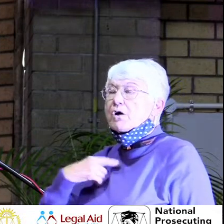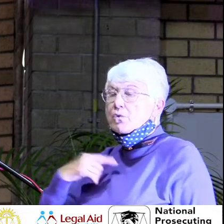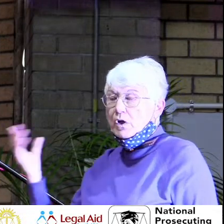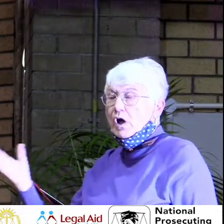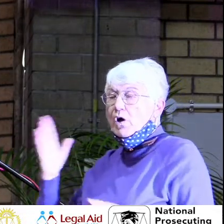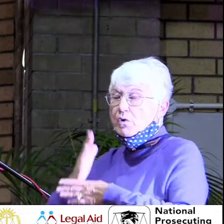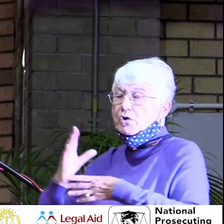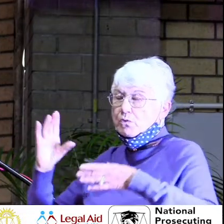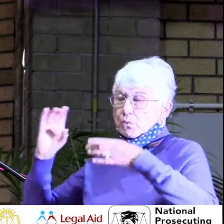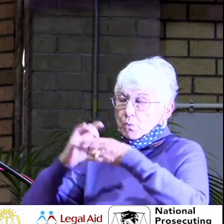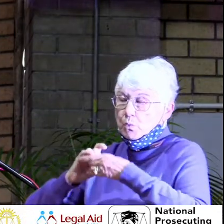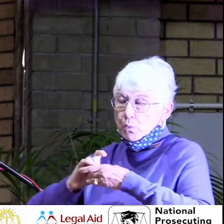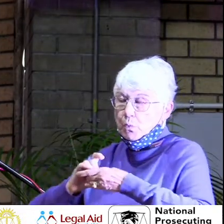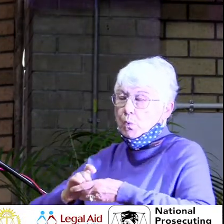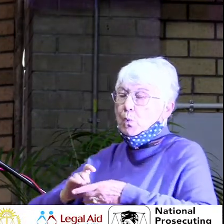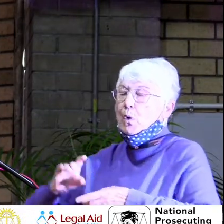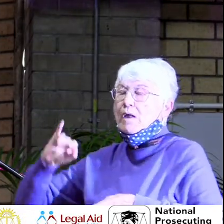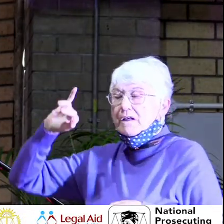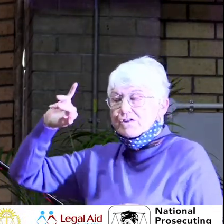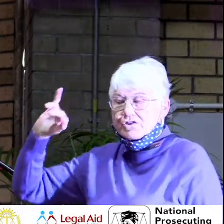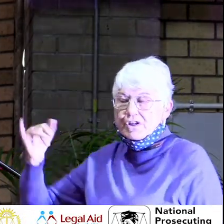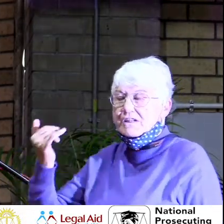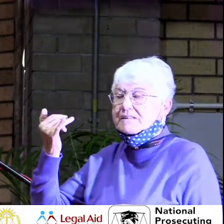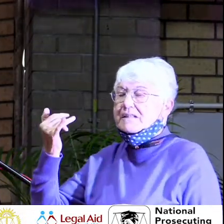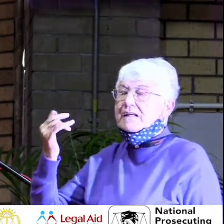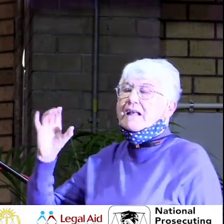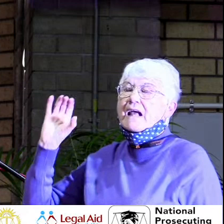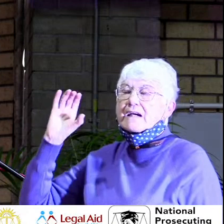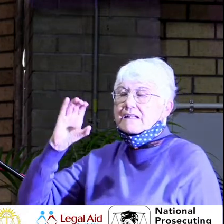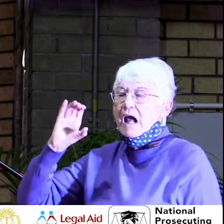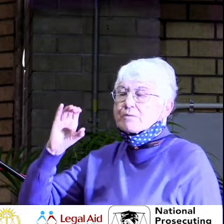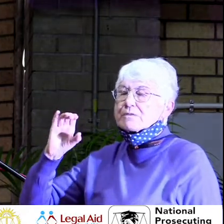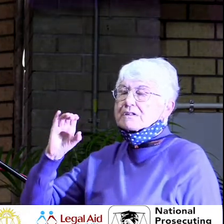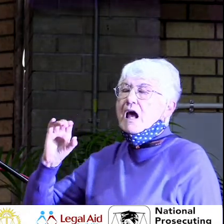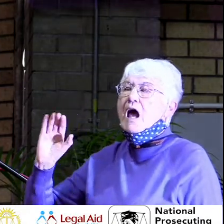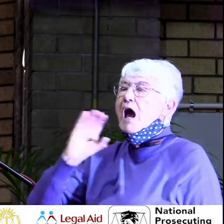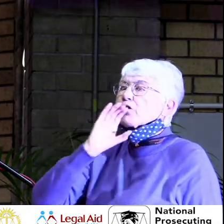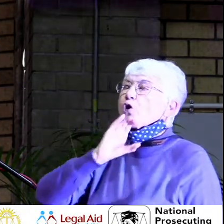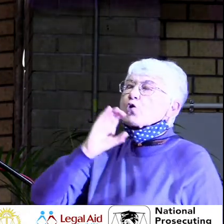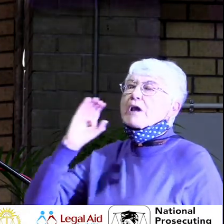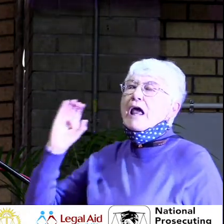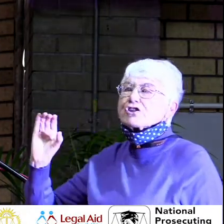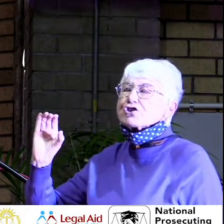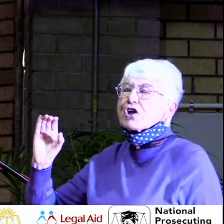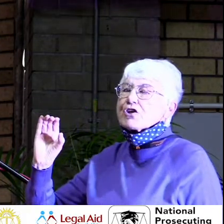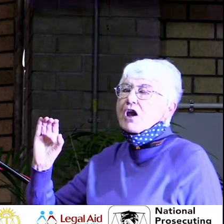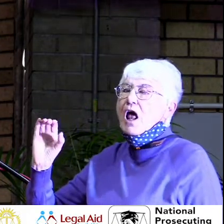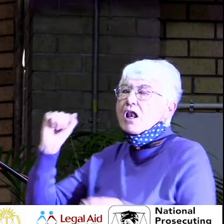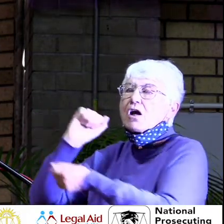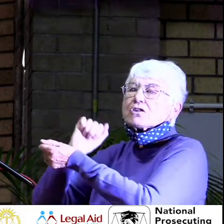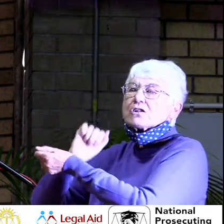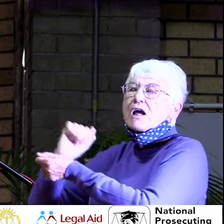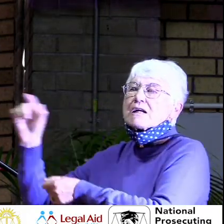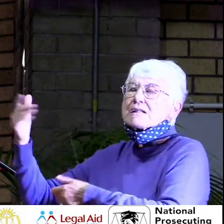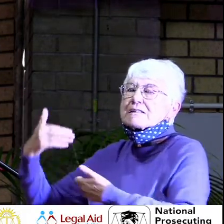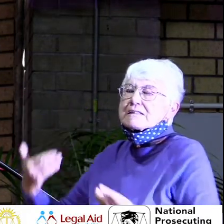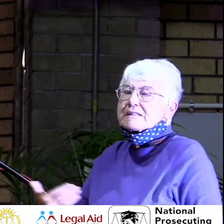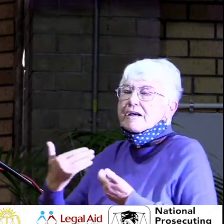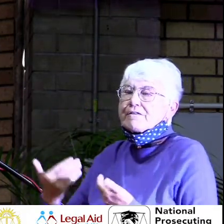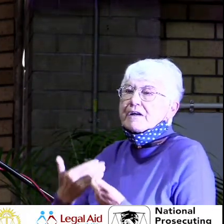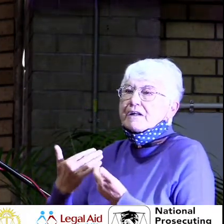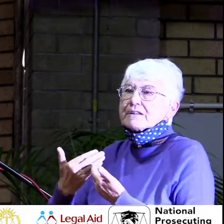Prevention Cluster, together with the police and all of us and correctional services, to make a follow-up on the issues that you have raised.